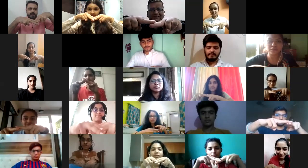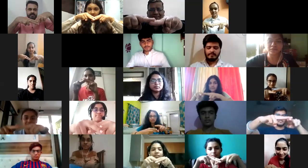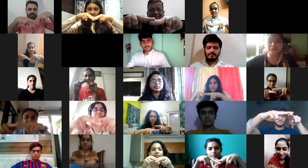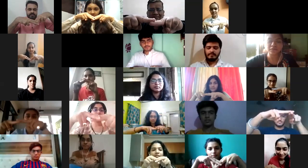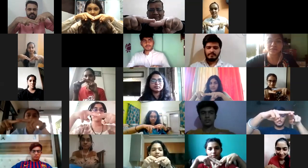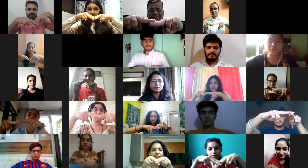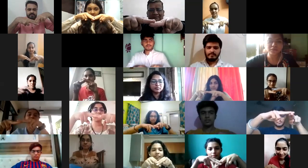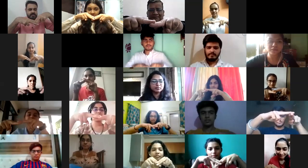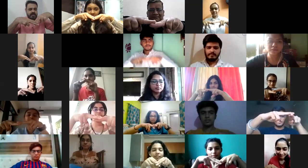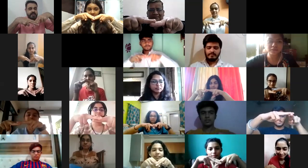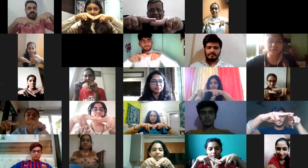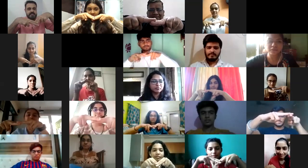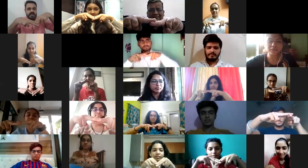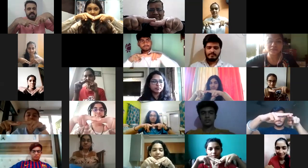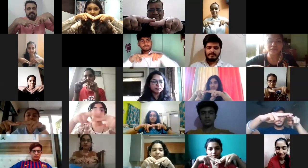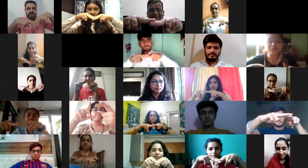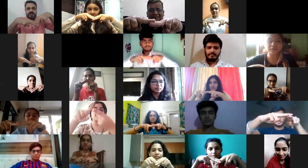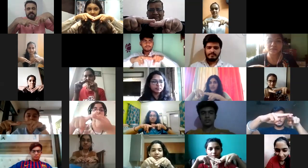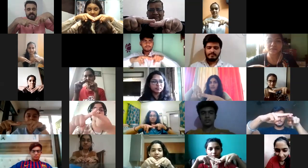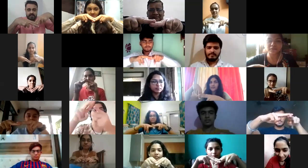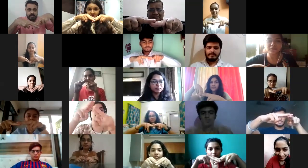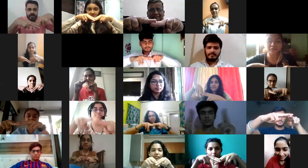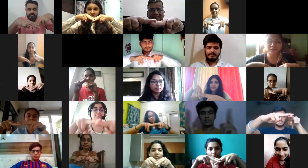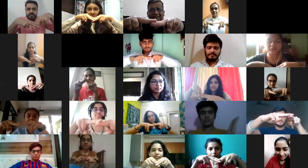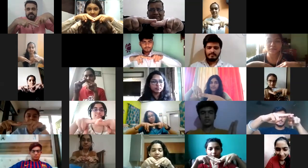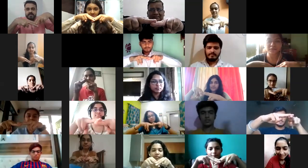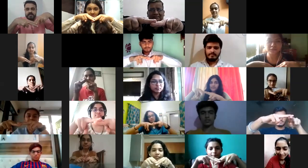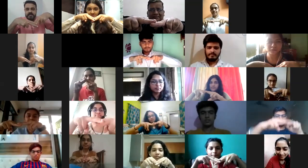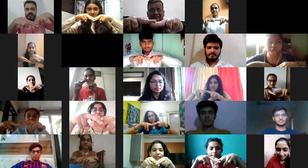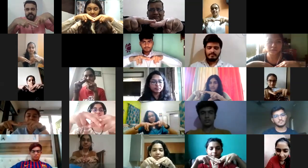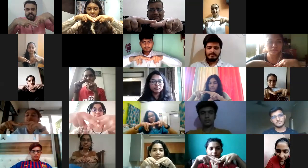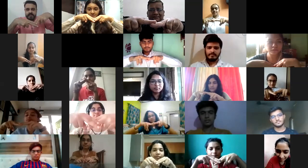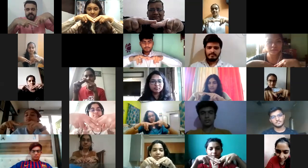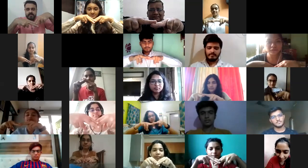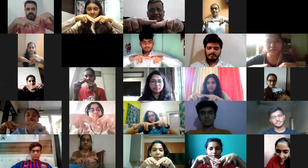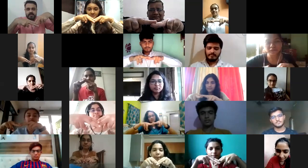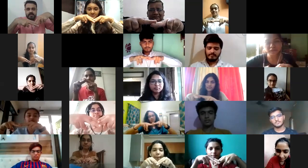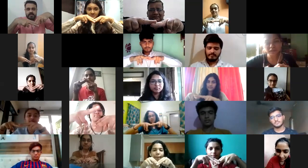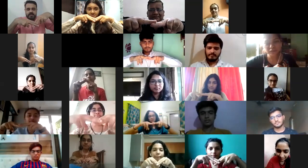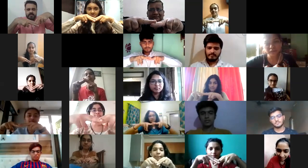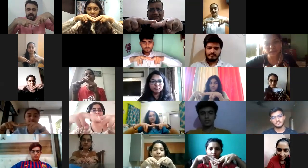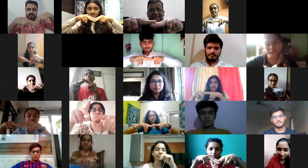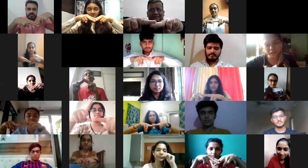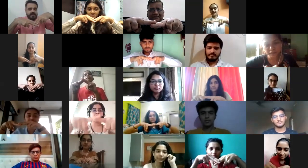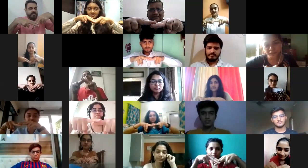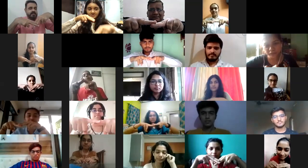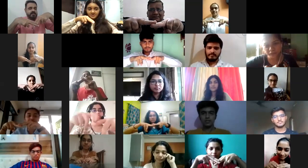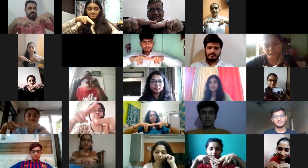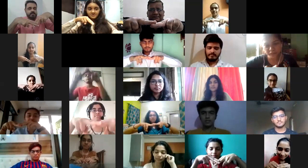F. Again, this is yet another alphabet which doesn't really have any logic, but then you have no